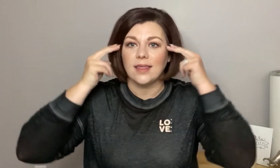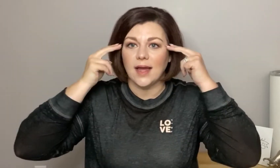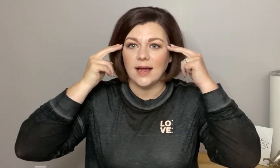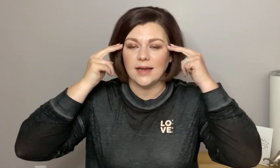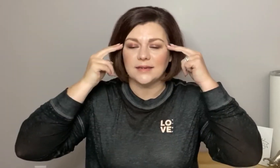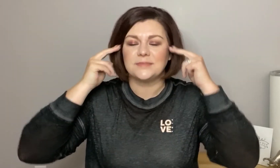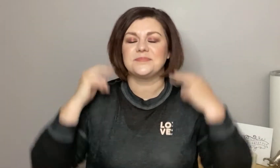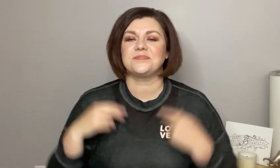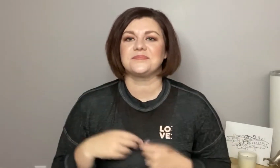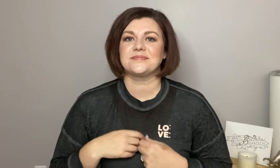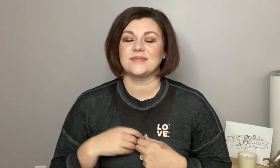highlighter.